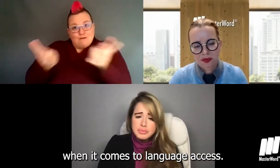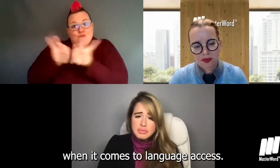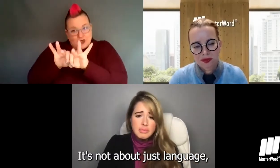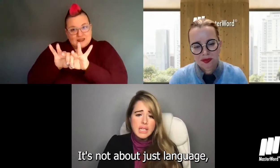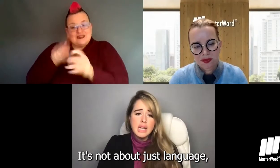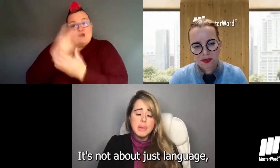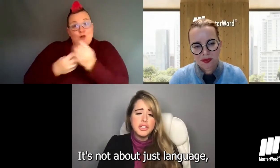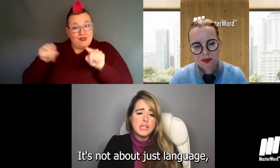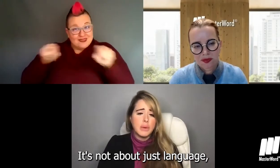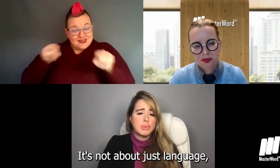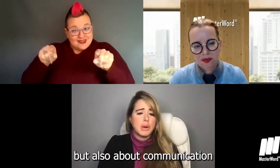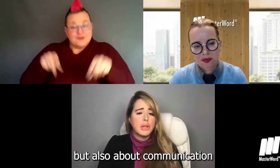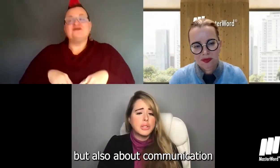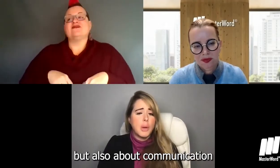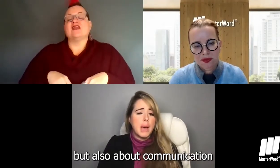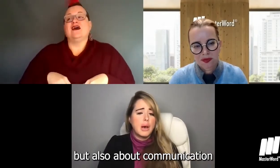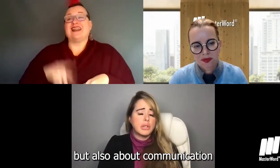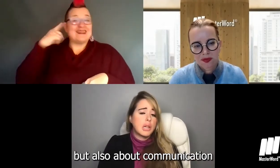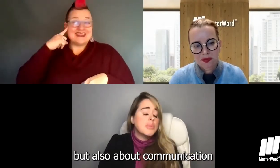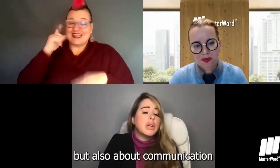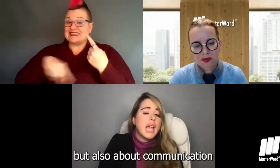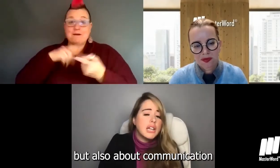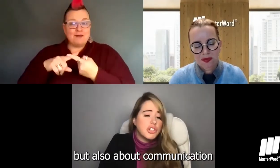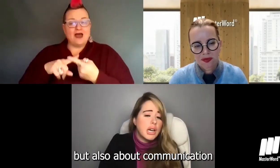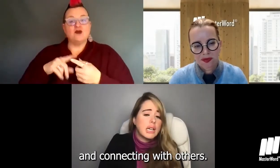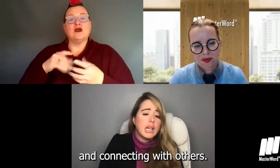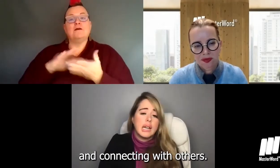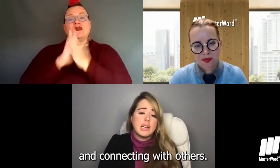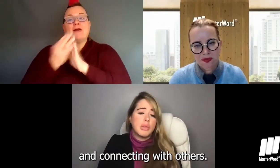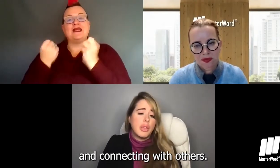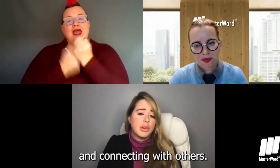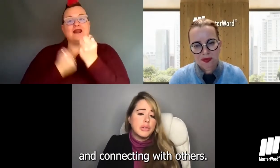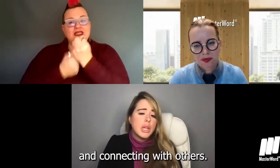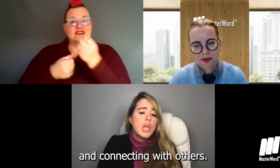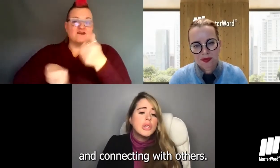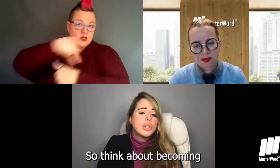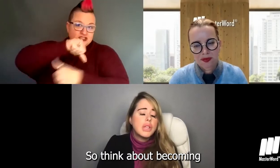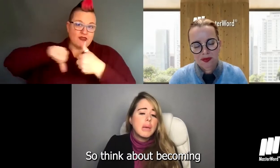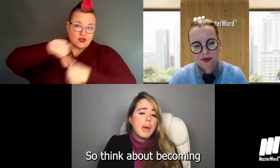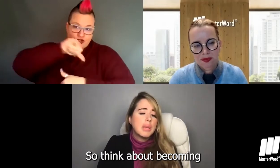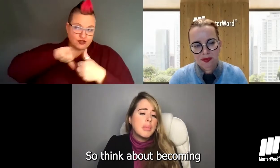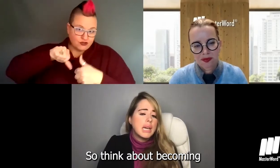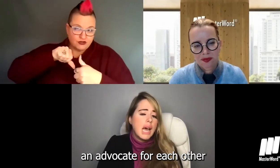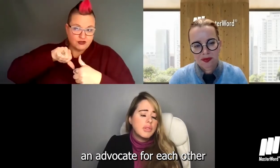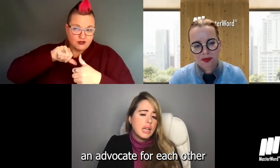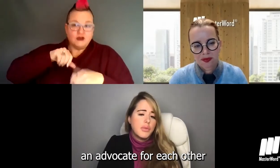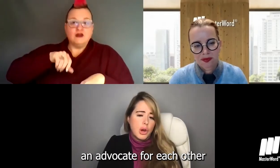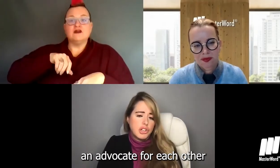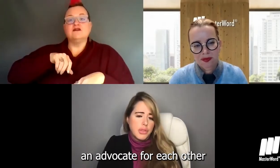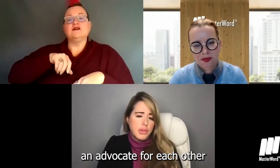It's not about just language, but also about communication and connecting with others. So think about becoming an advocate for each other.